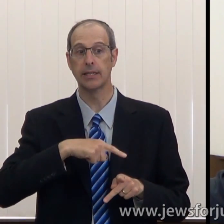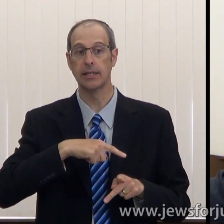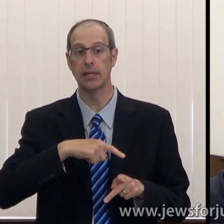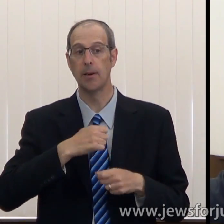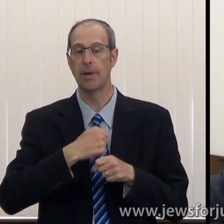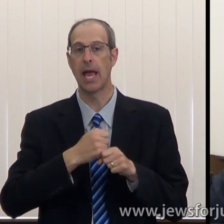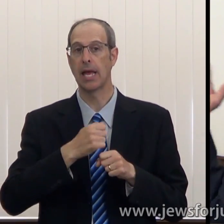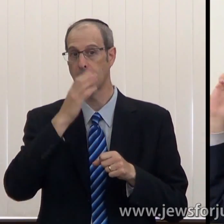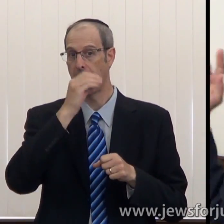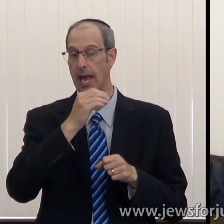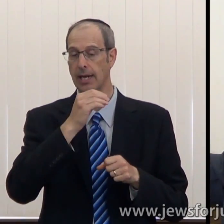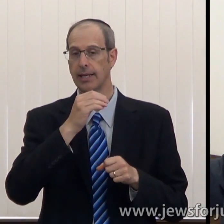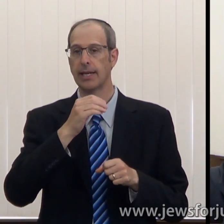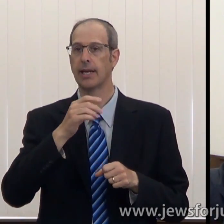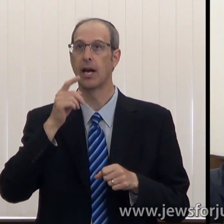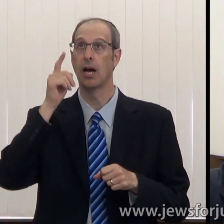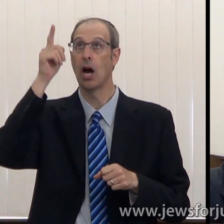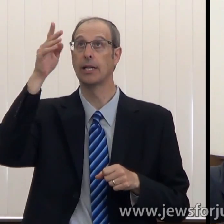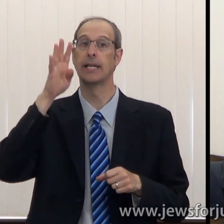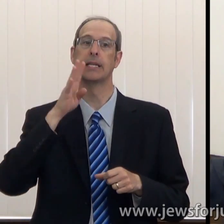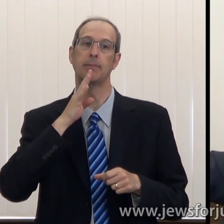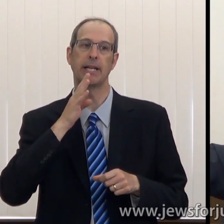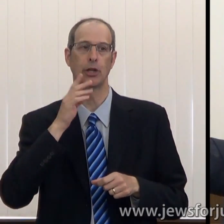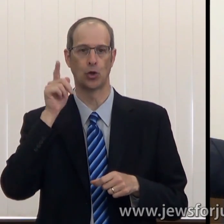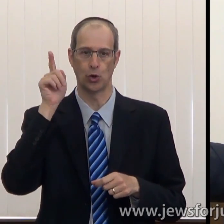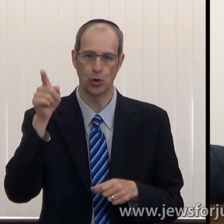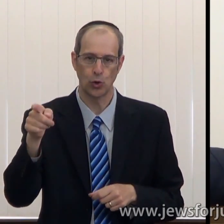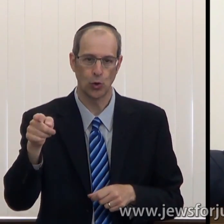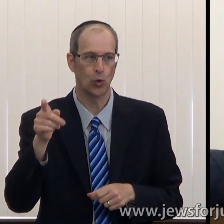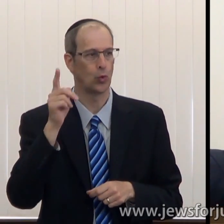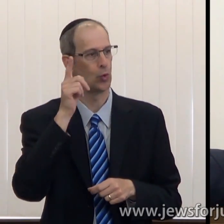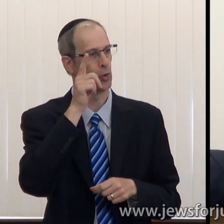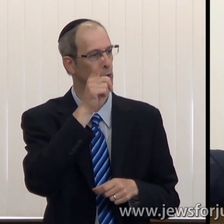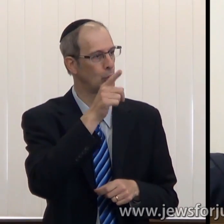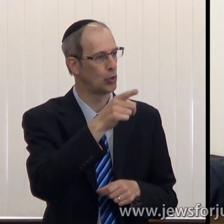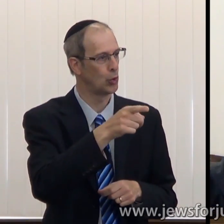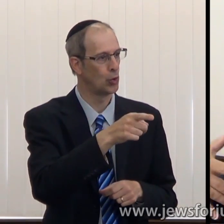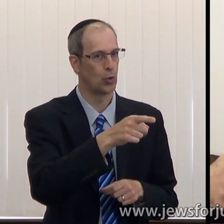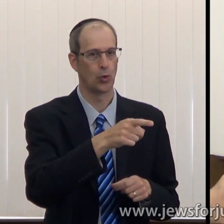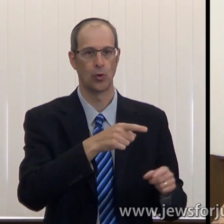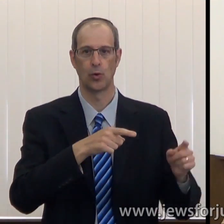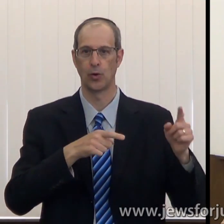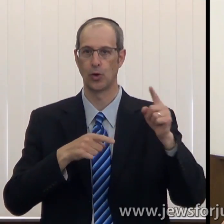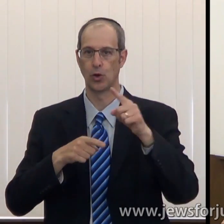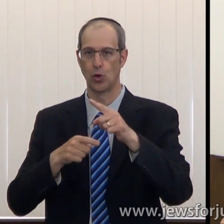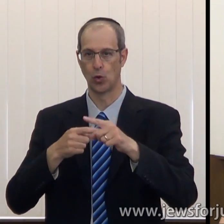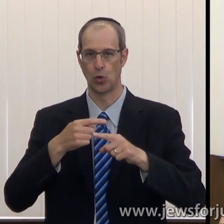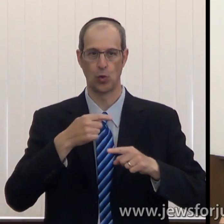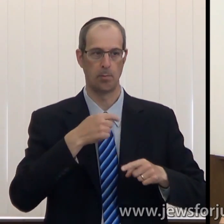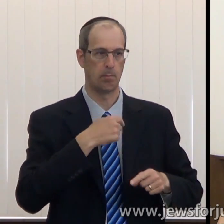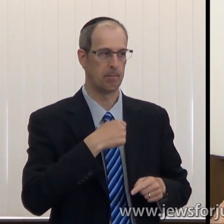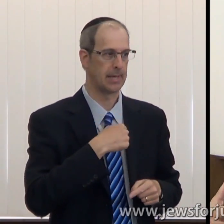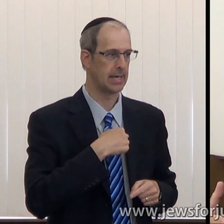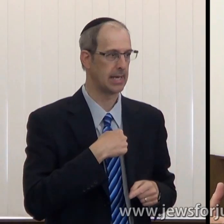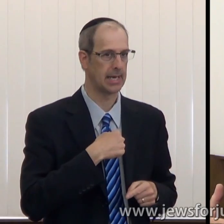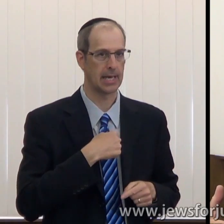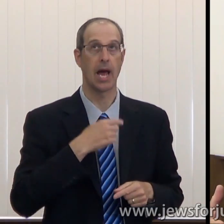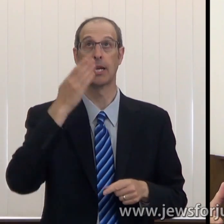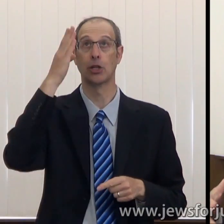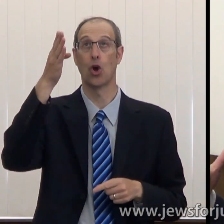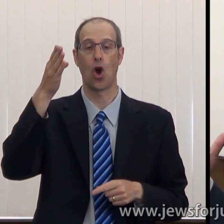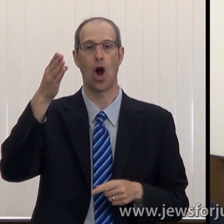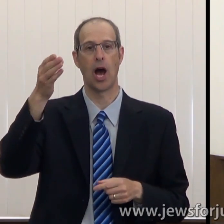speaking to? God is speaking to you, and God is speaking to you, and God is speaking to me, and God is